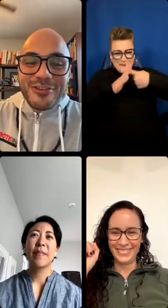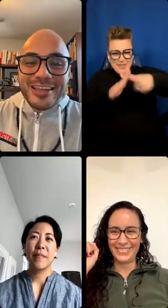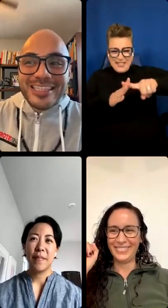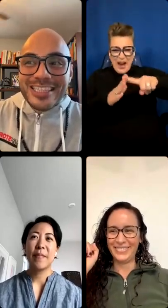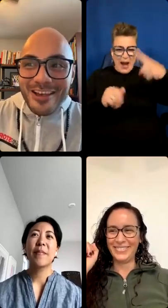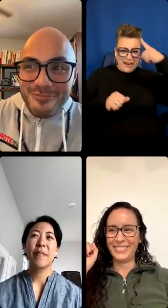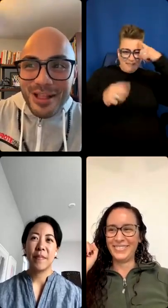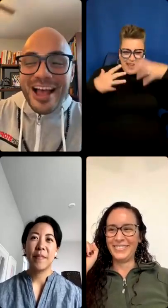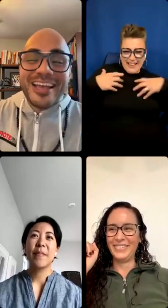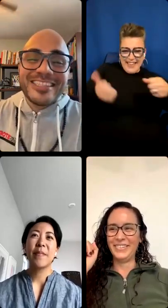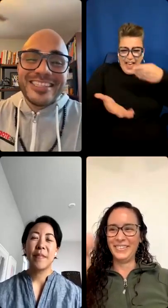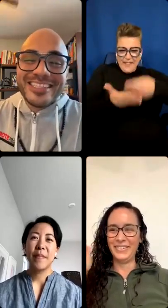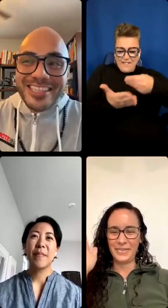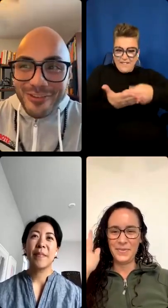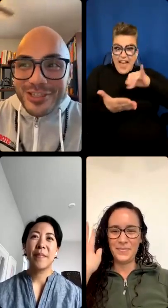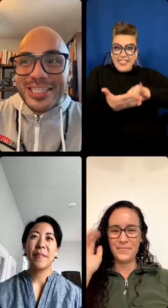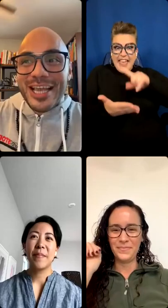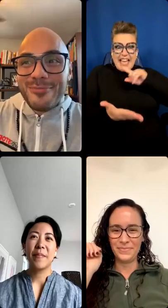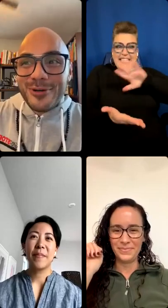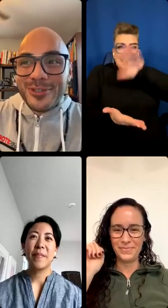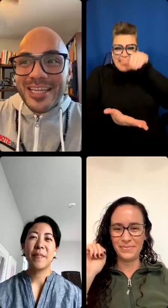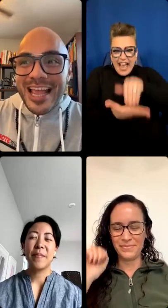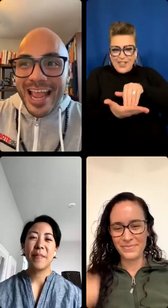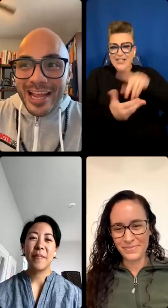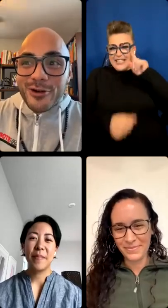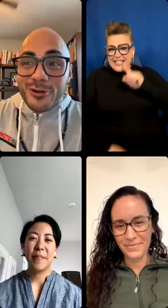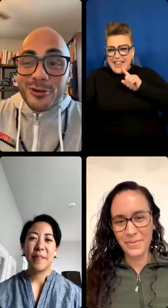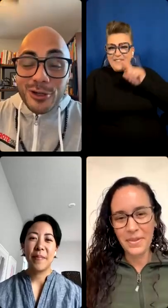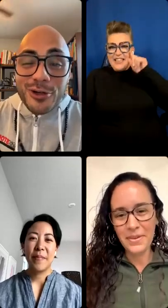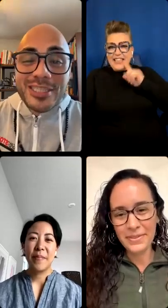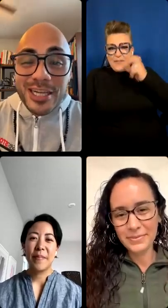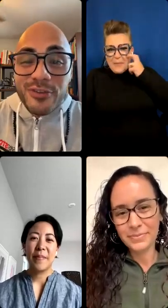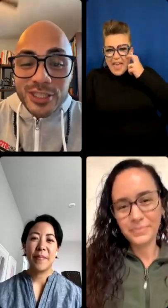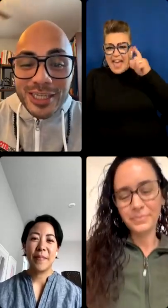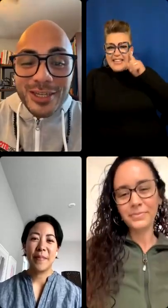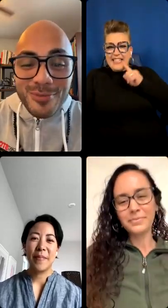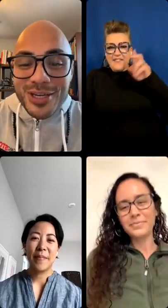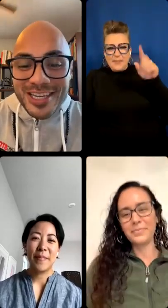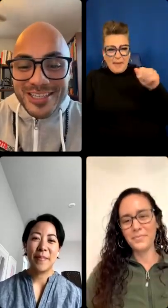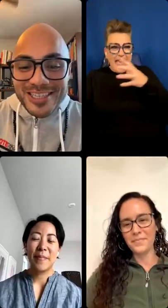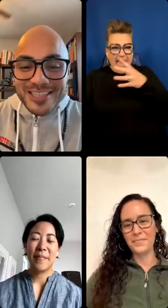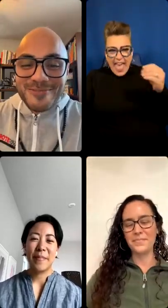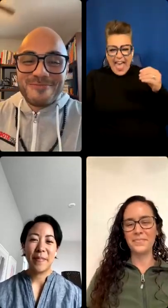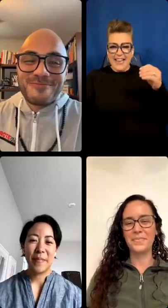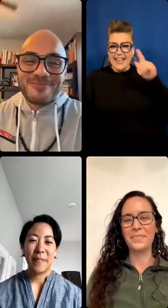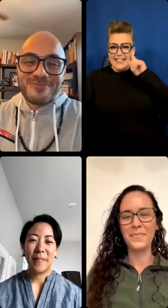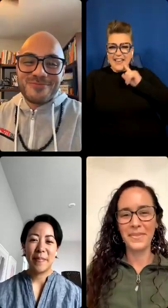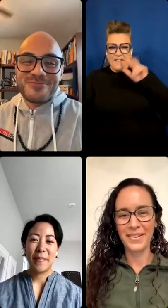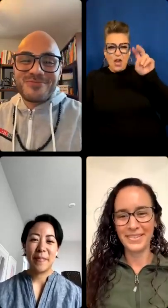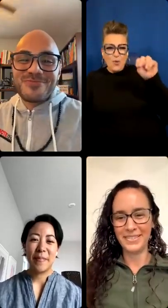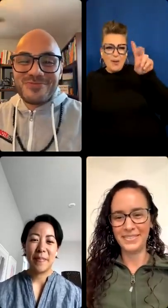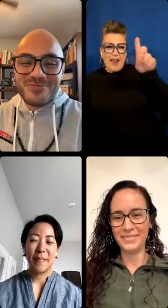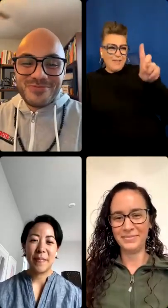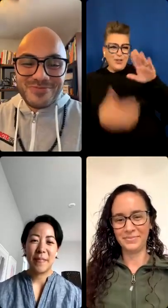deaf, deafblind, deaf disabled, and or neurodivergent communities?